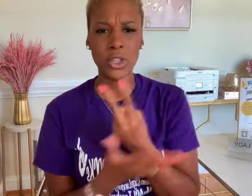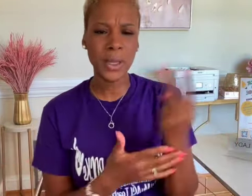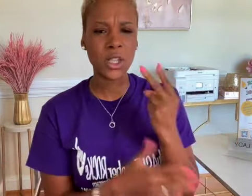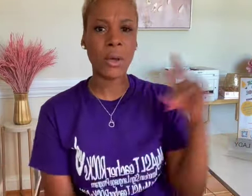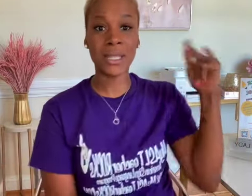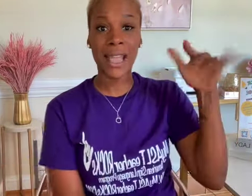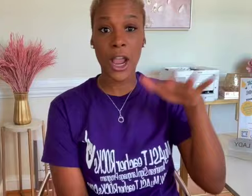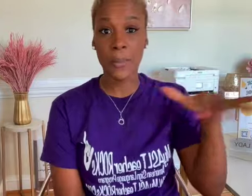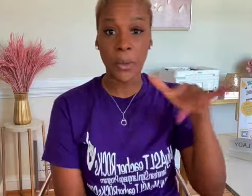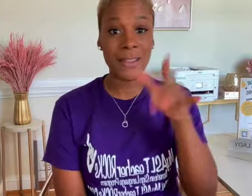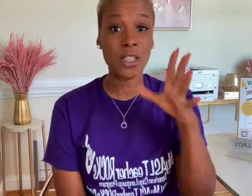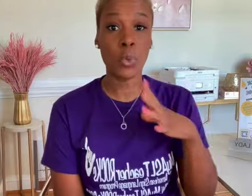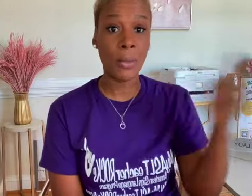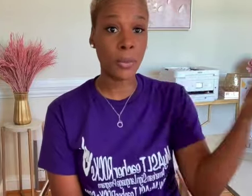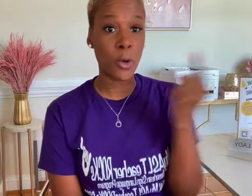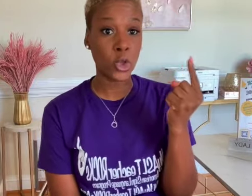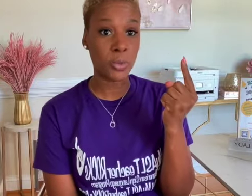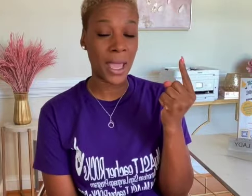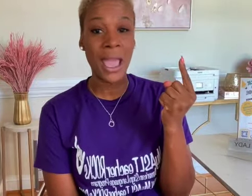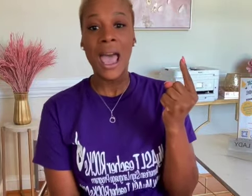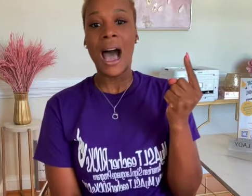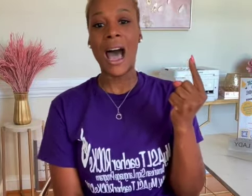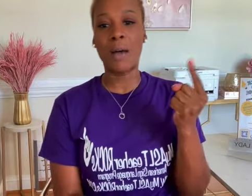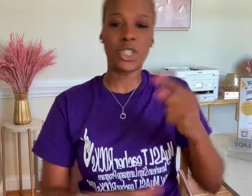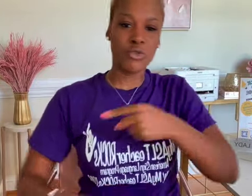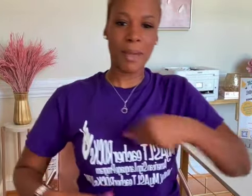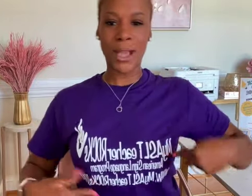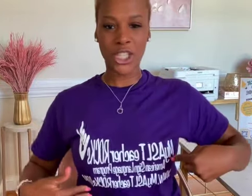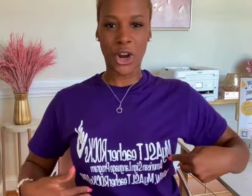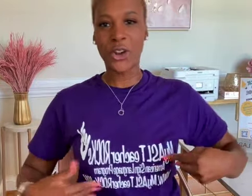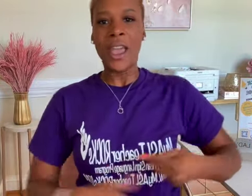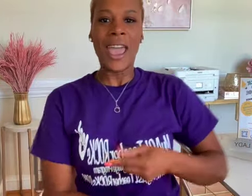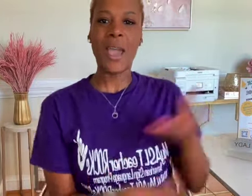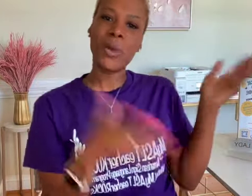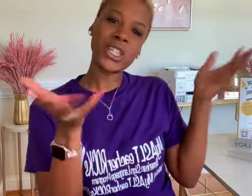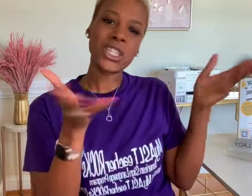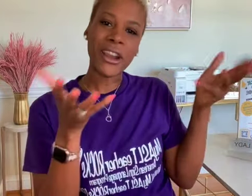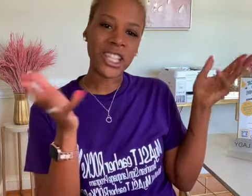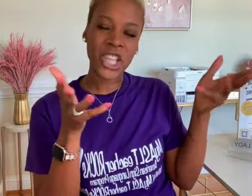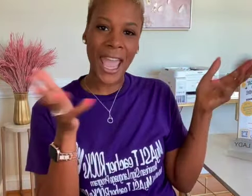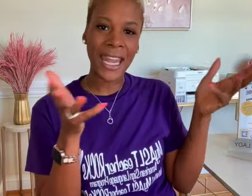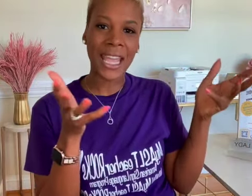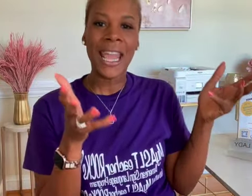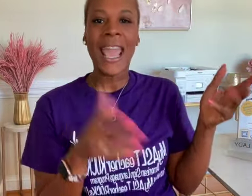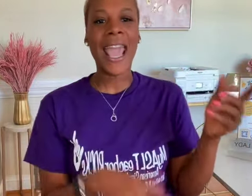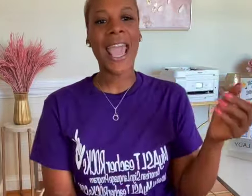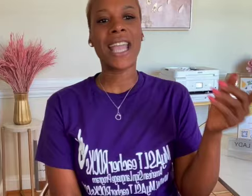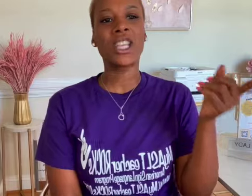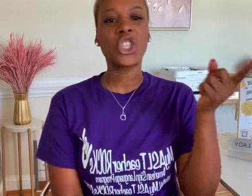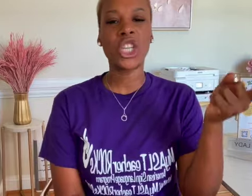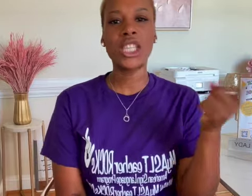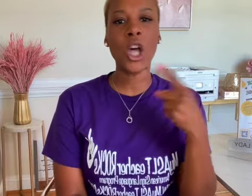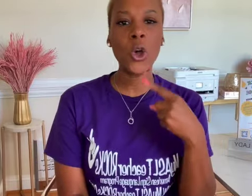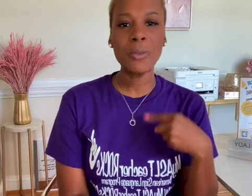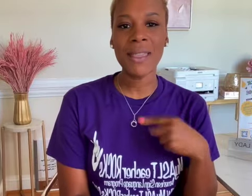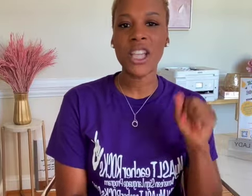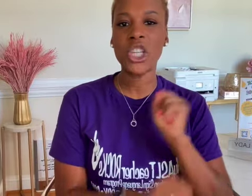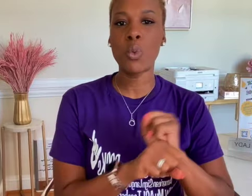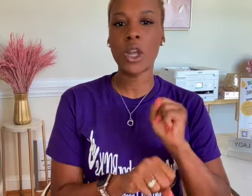I was in the airport and this woman approached me. She read my shirt and we just started chatting, and she told me that she worked for